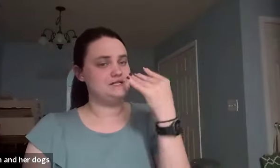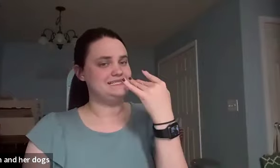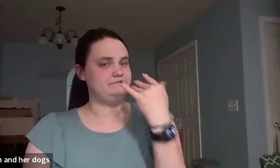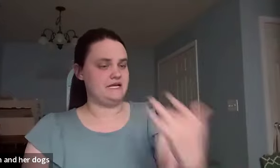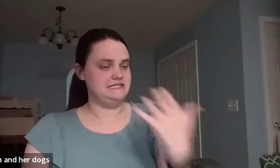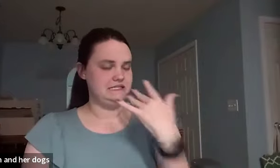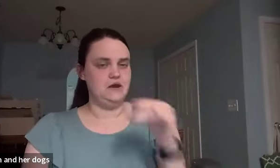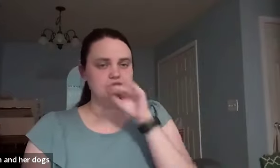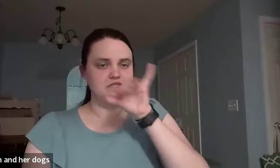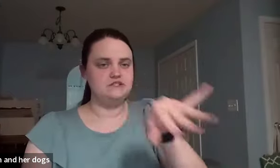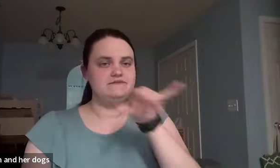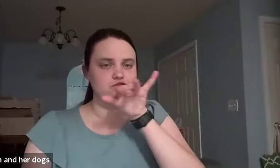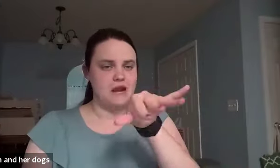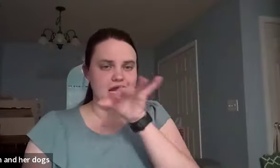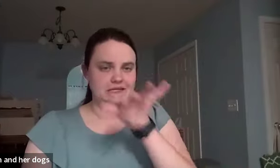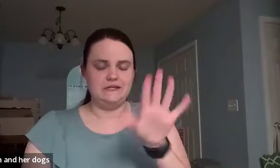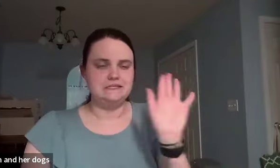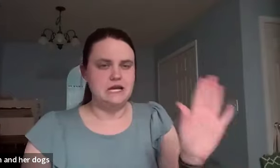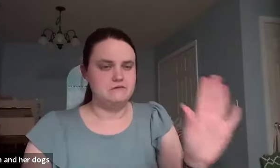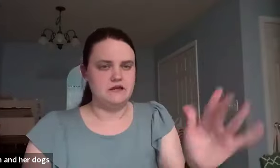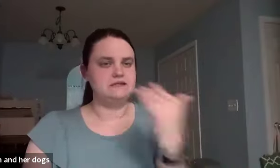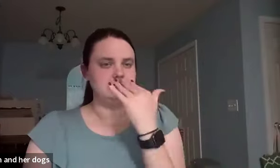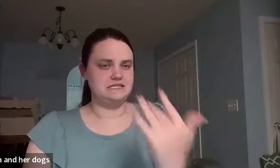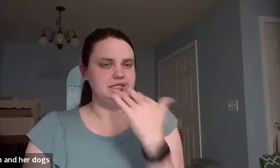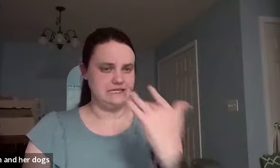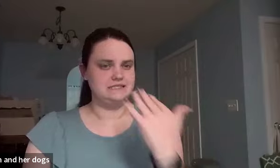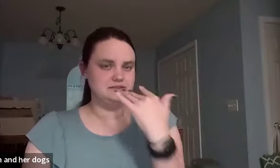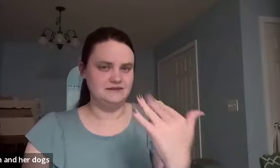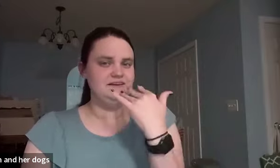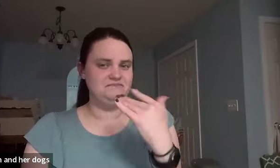our spicy. I always want to do dragon. That's not right. It's this.